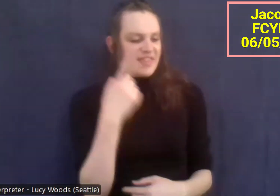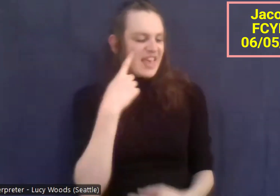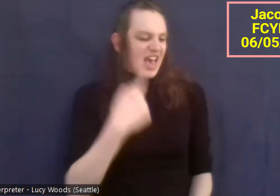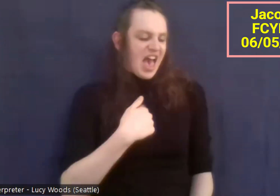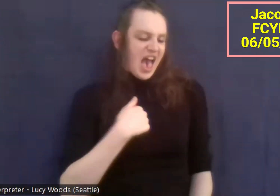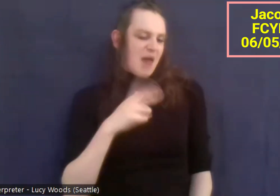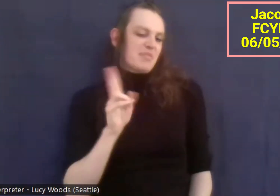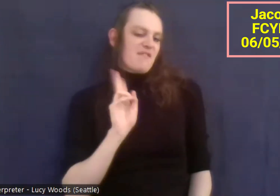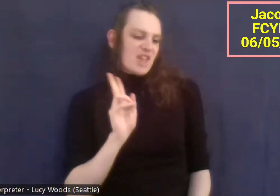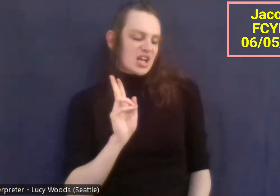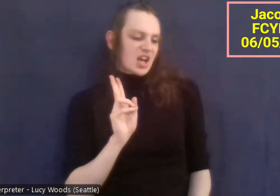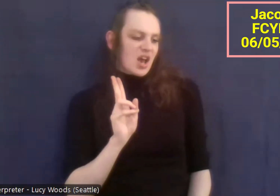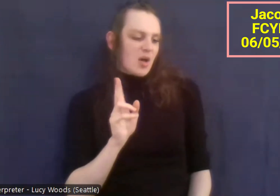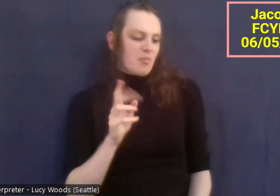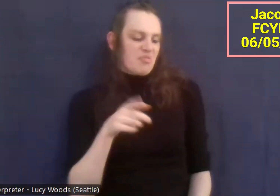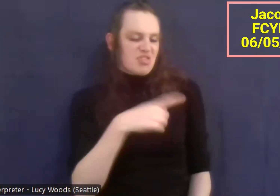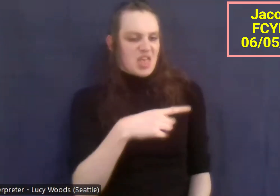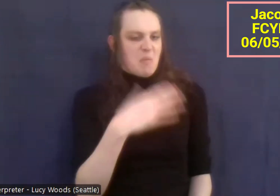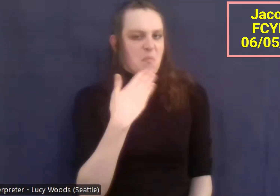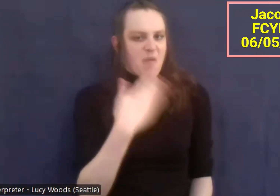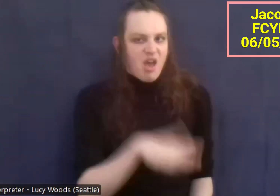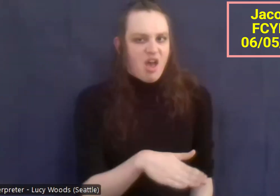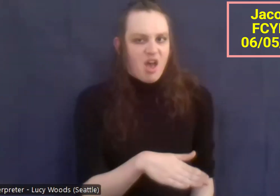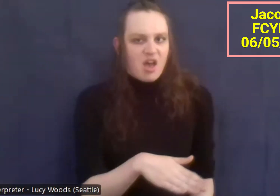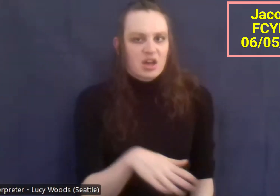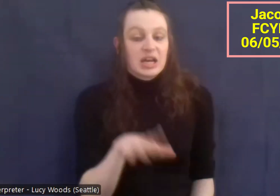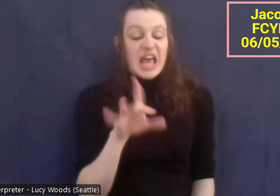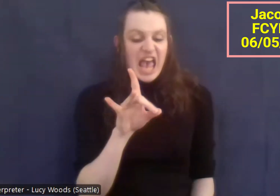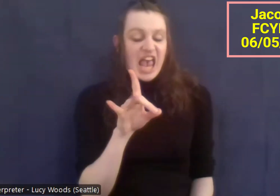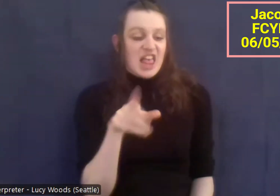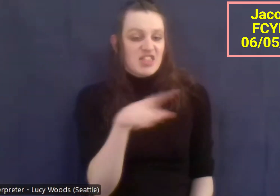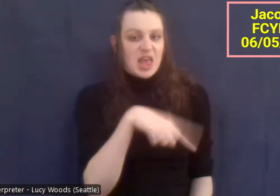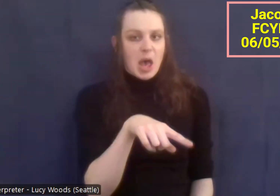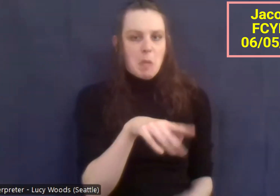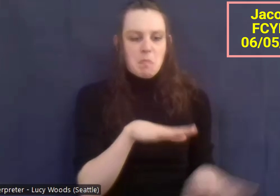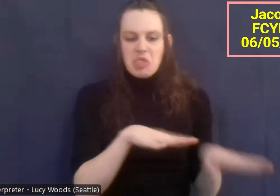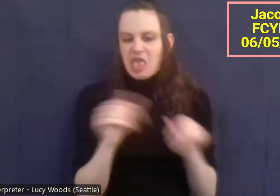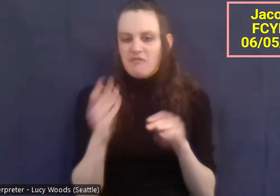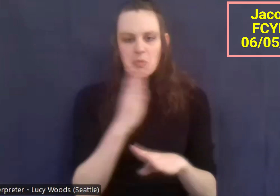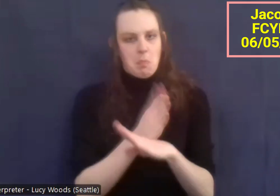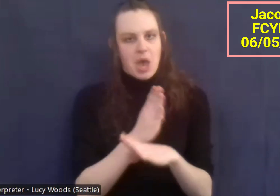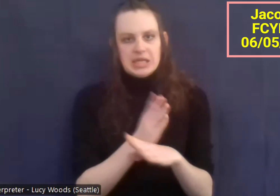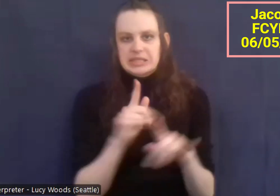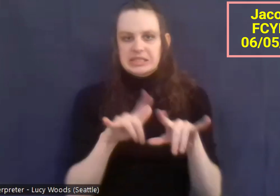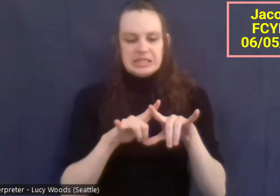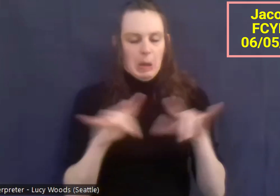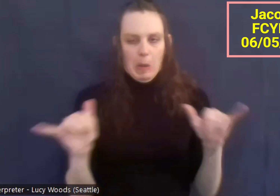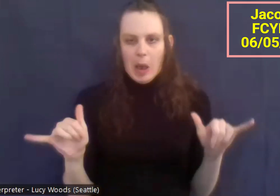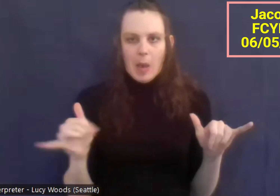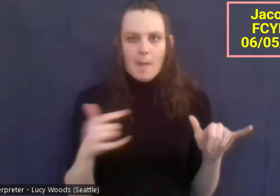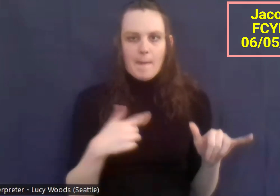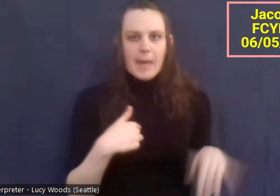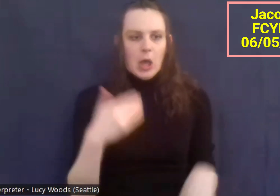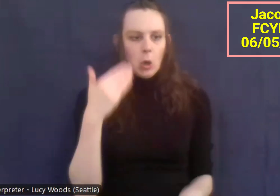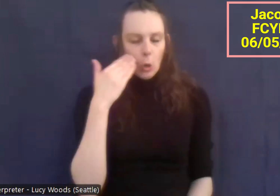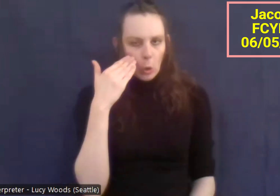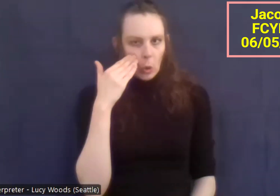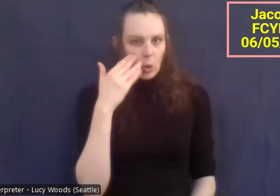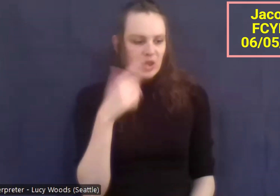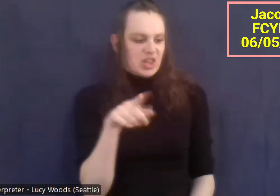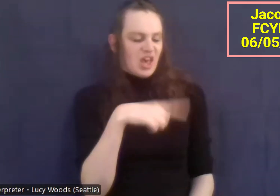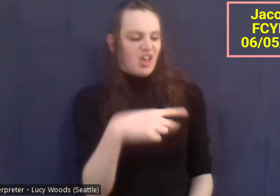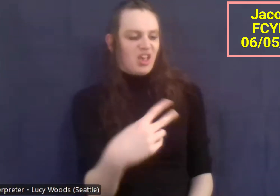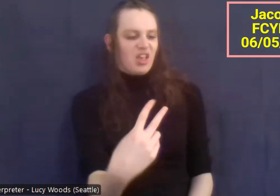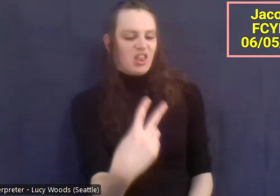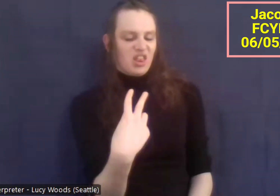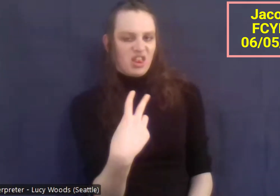they're the bad guy? 8 of them got off the bus all at the same time. And I could tell by the look on their face as they approached me that I